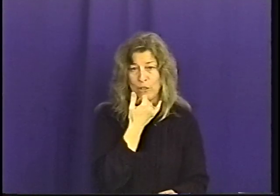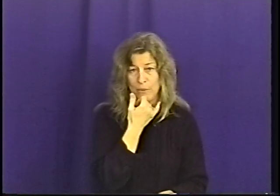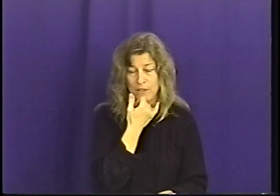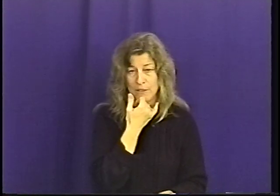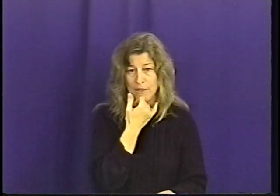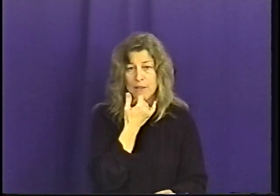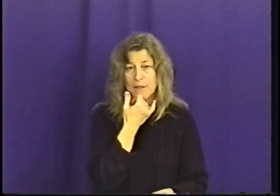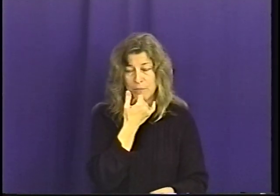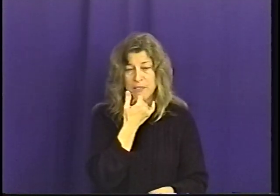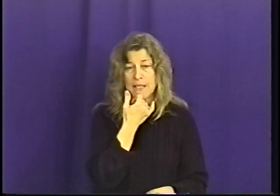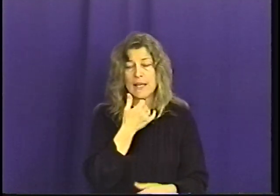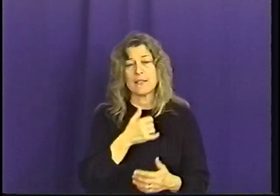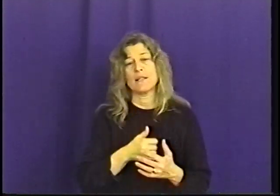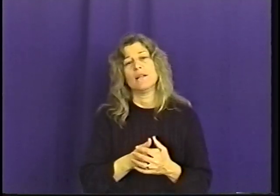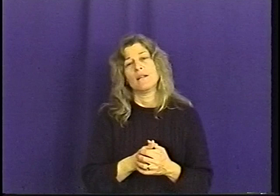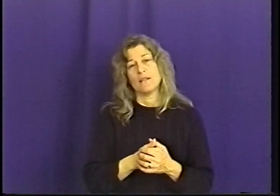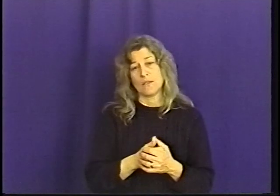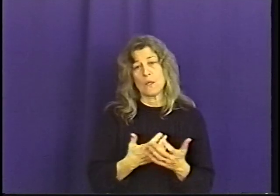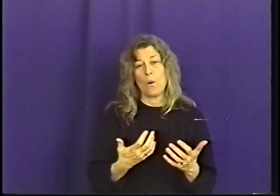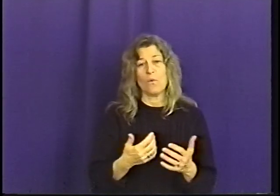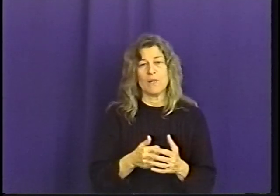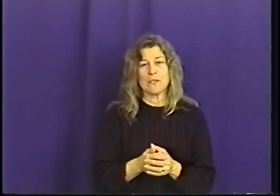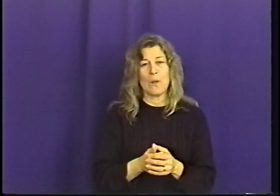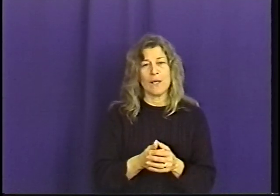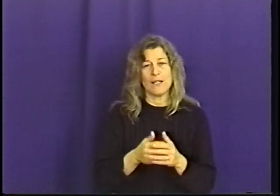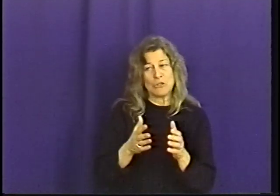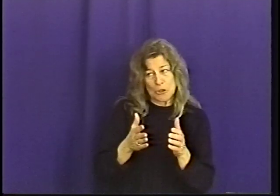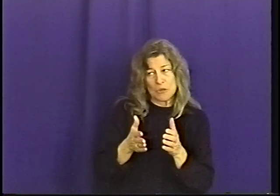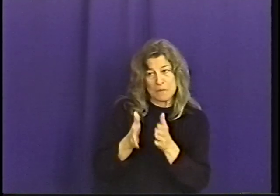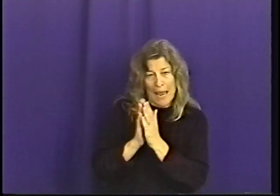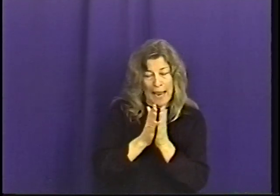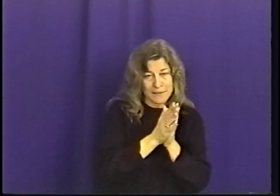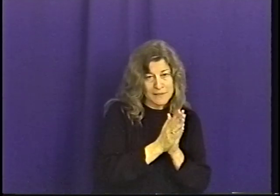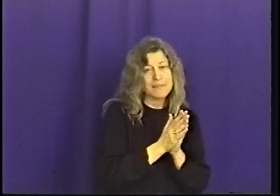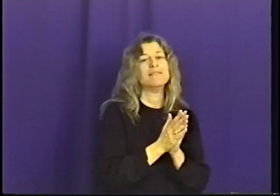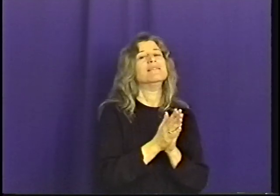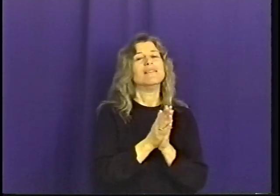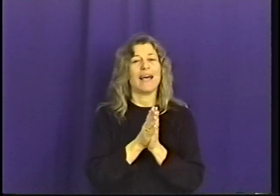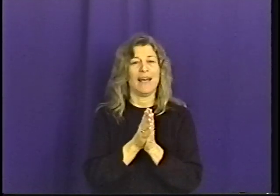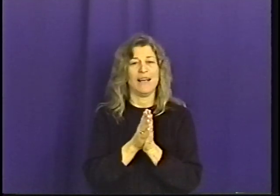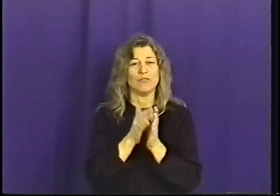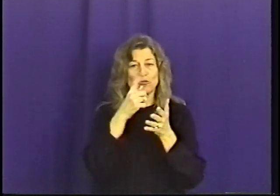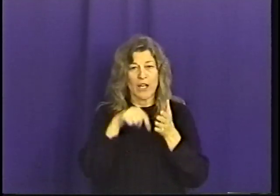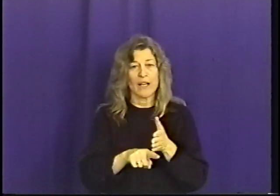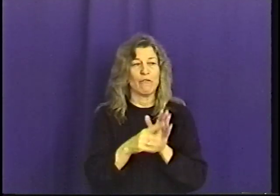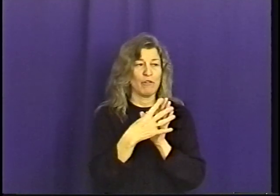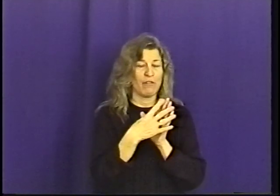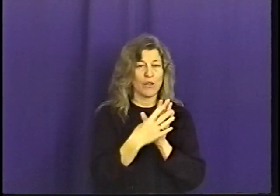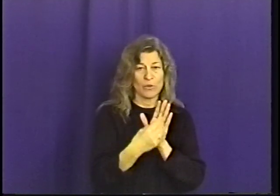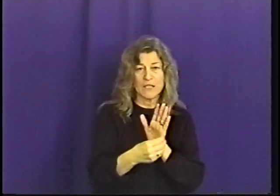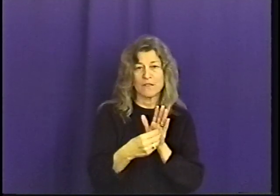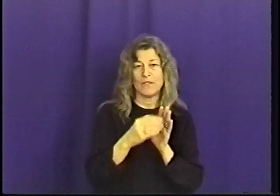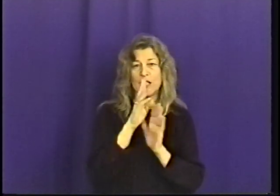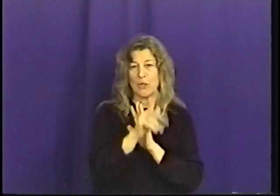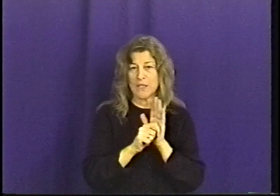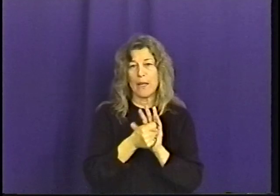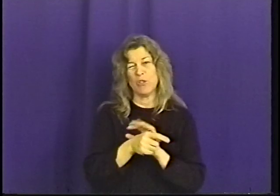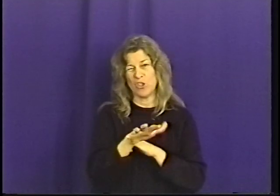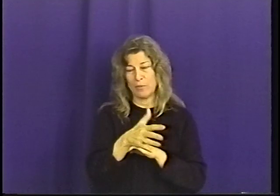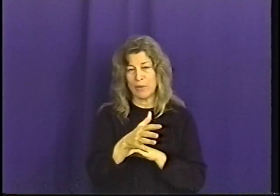inaccurate mistakes. So as long as you ask and check, if you follow this videotape, you should be in